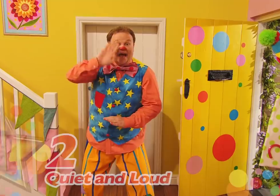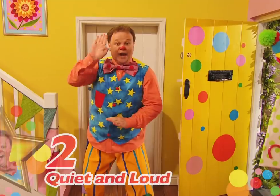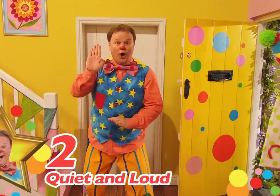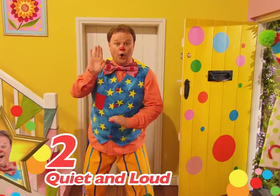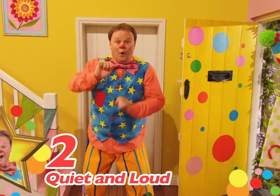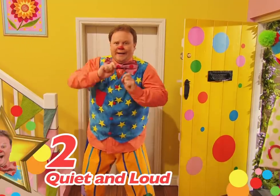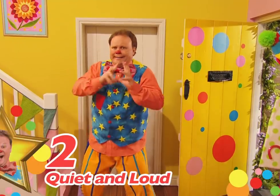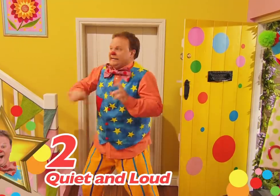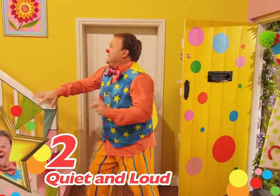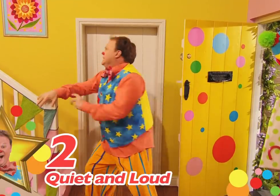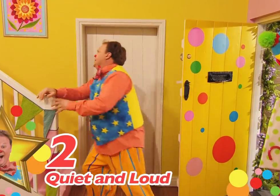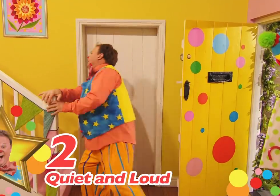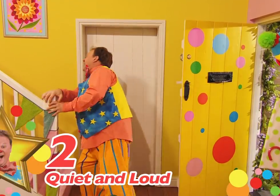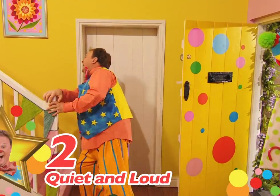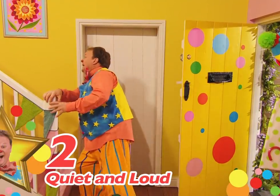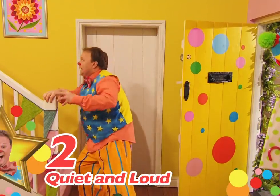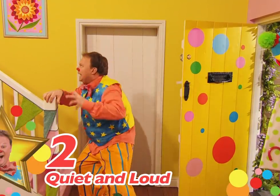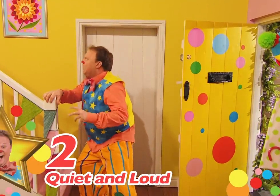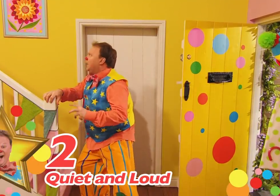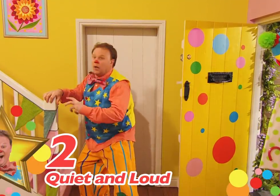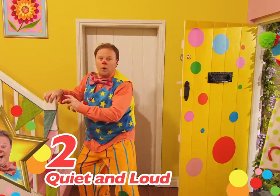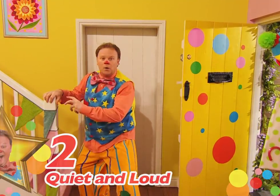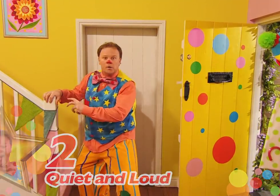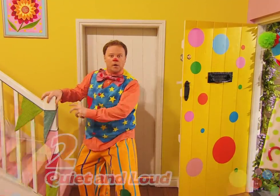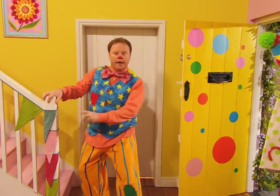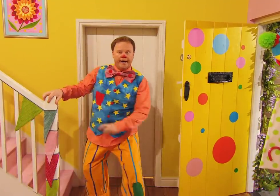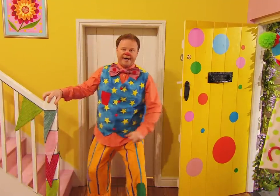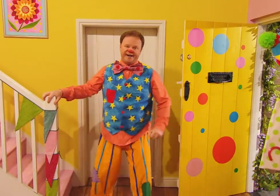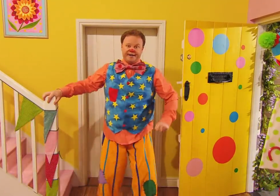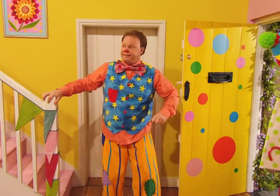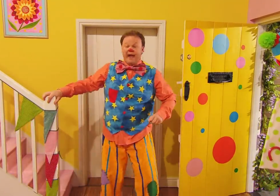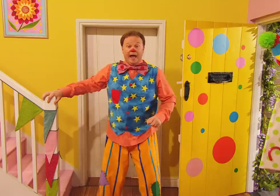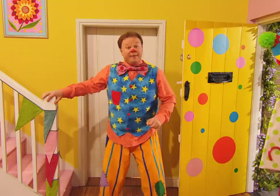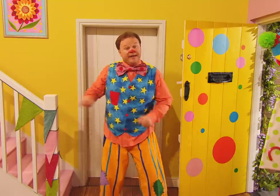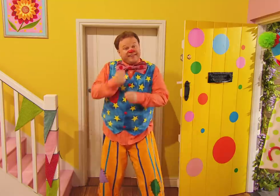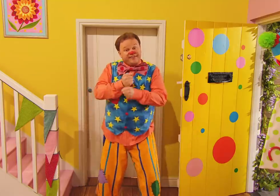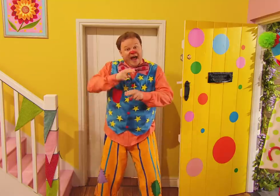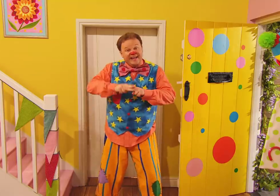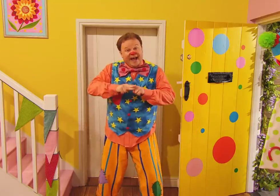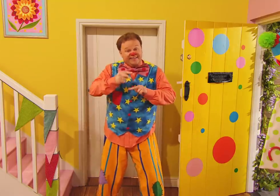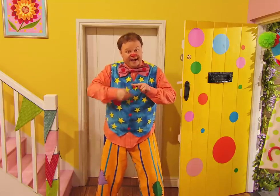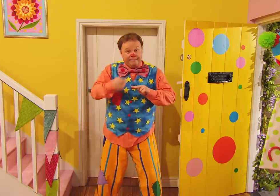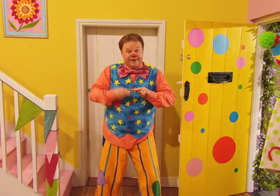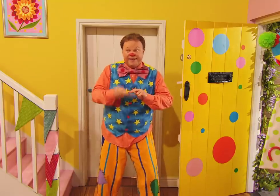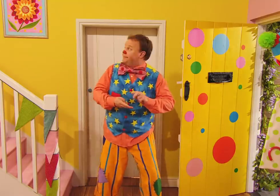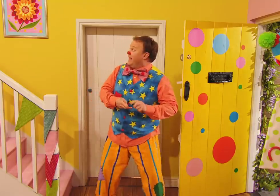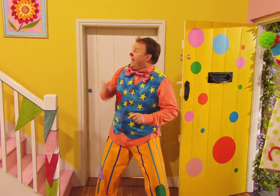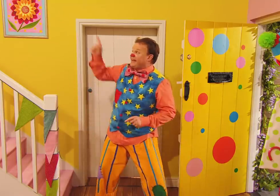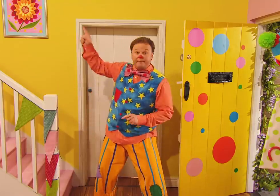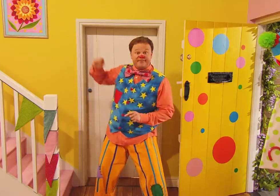Hello? Why are you trying to be quiet, Mr. Tumble? Because Grandad Tumble is